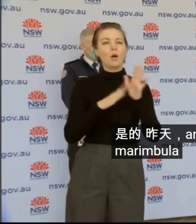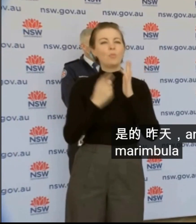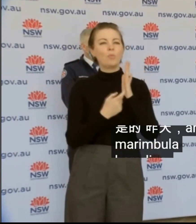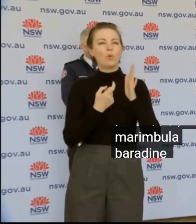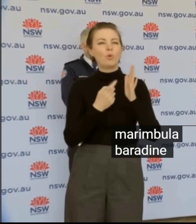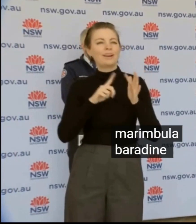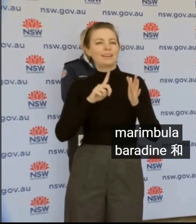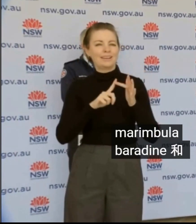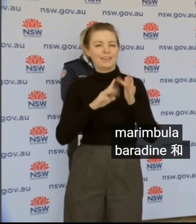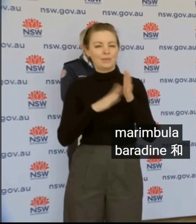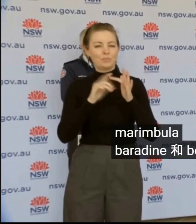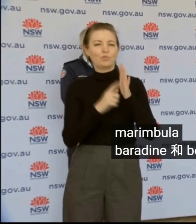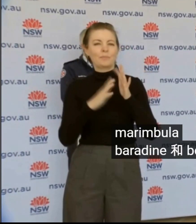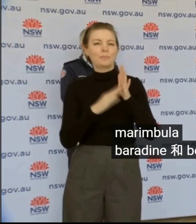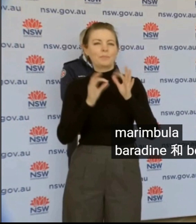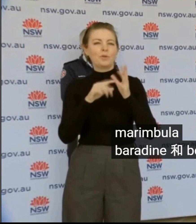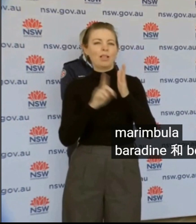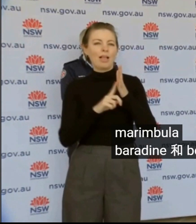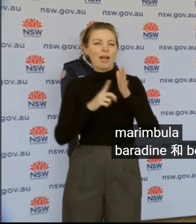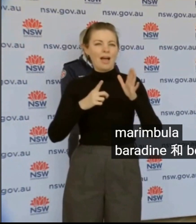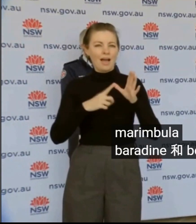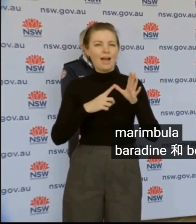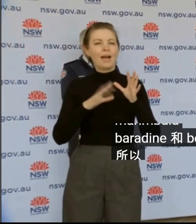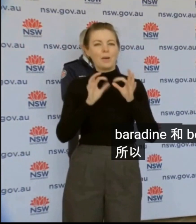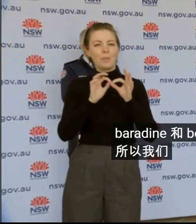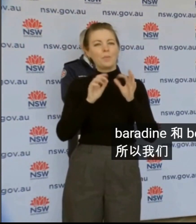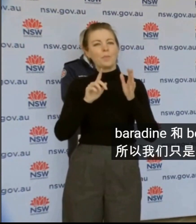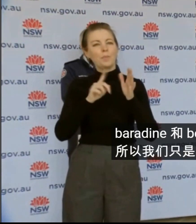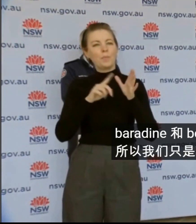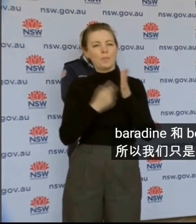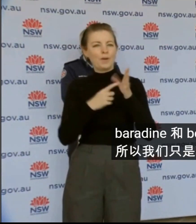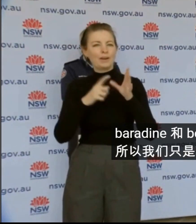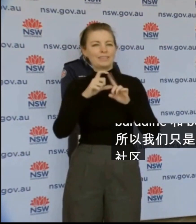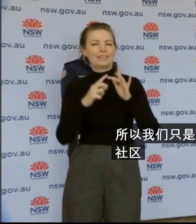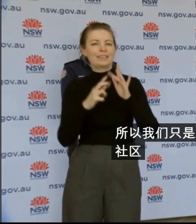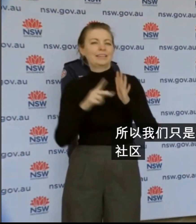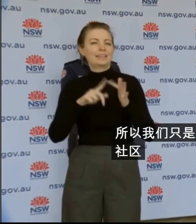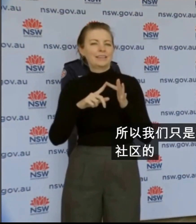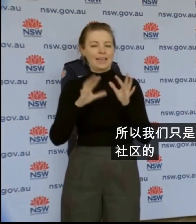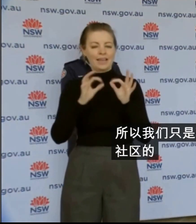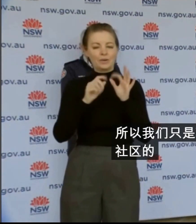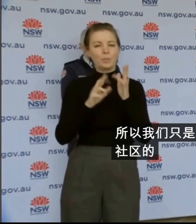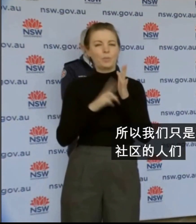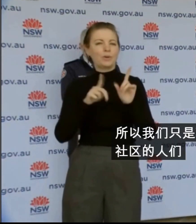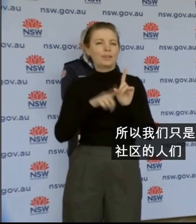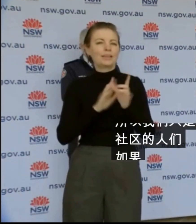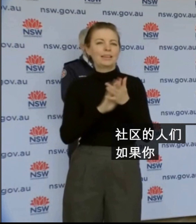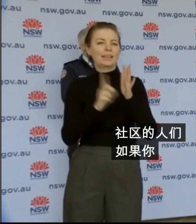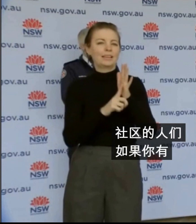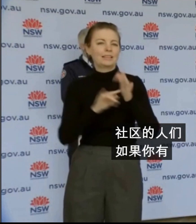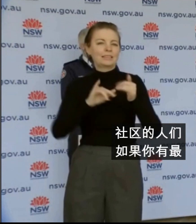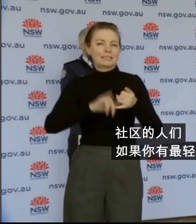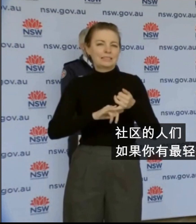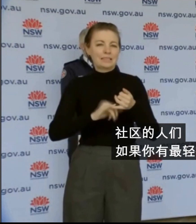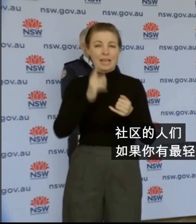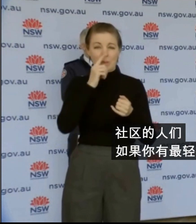Merimbula, Barradine and Bonny Hills. So we're just urging people in those communities to come forward for testing if you have